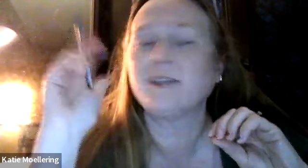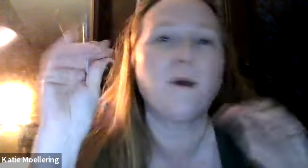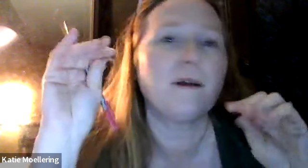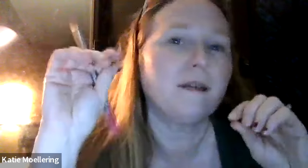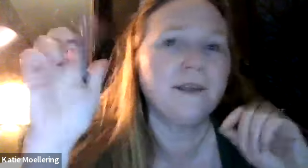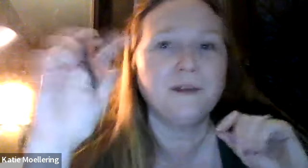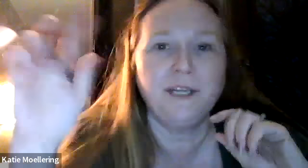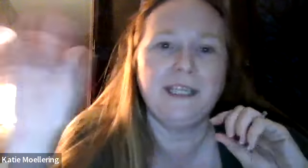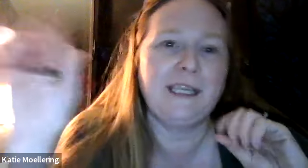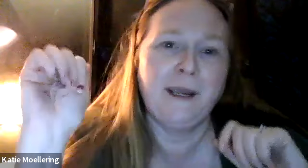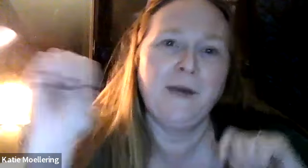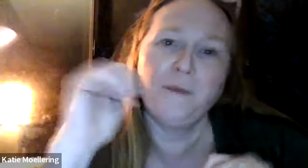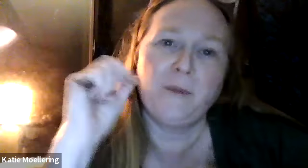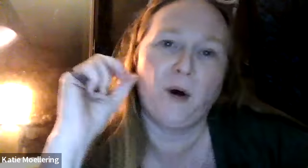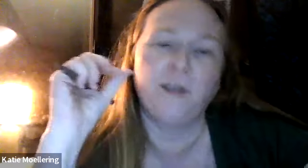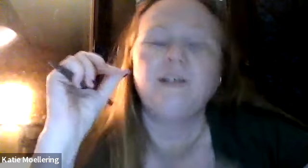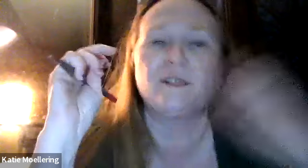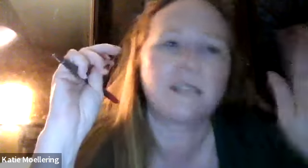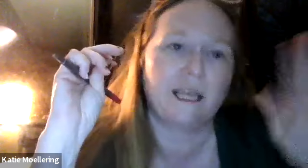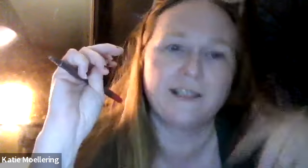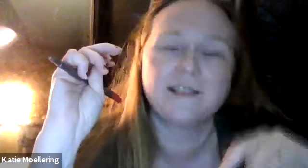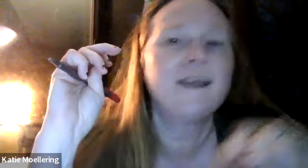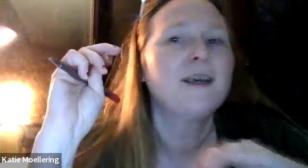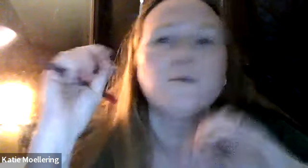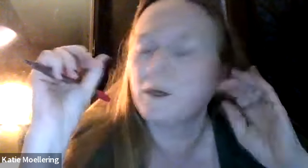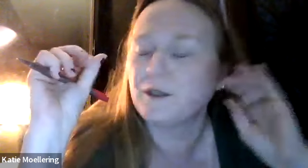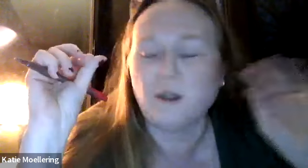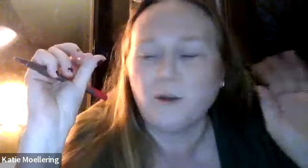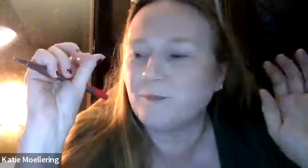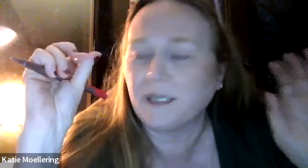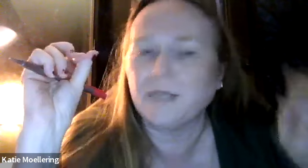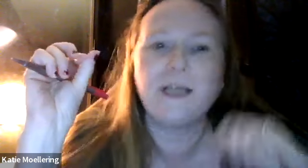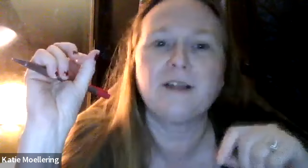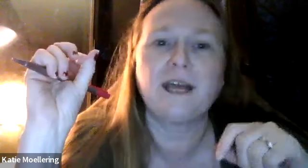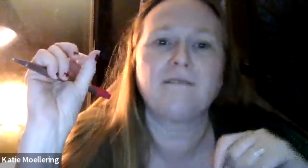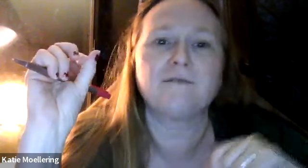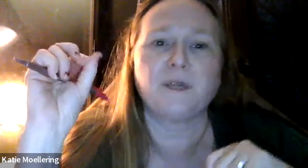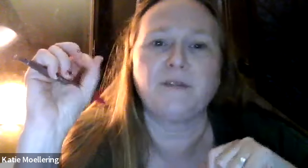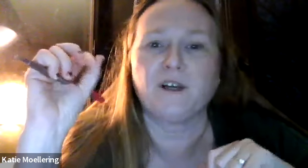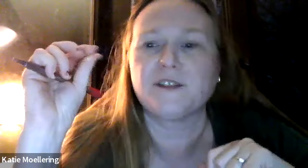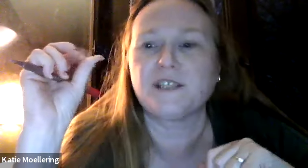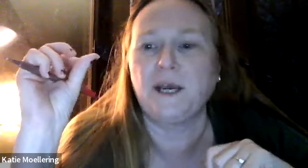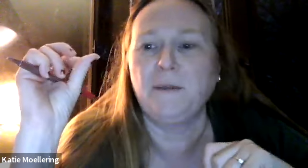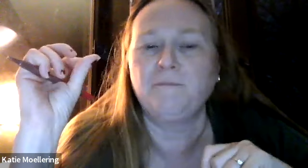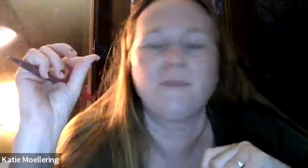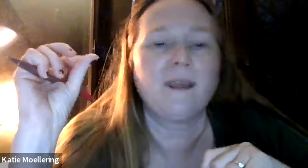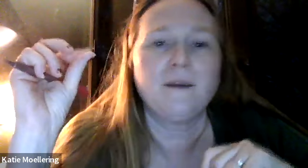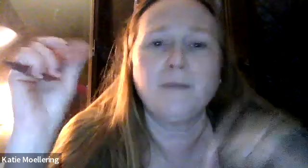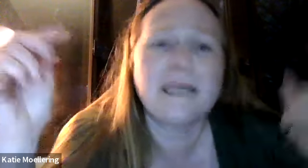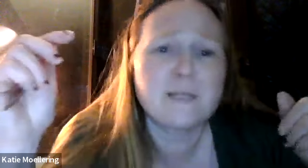So included in the email will be a poll, and you can just tell us whether you plan to be here that 21st. My kid's